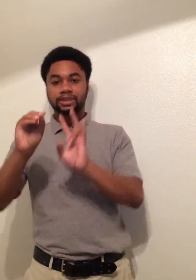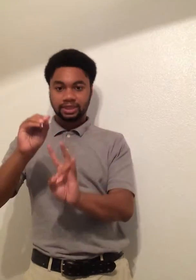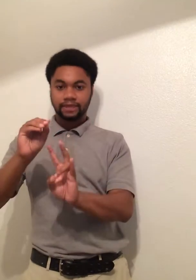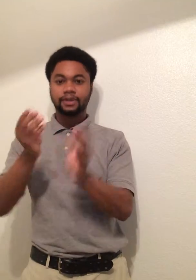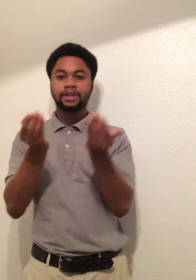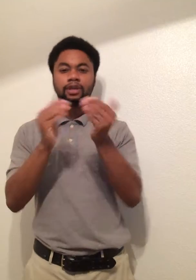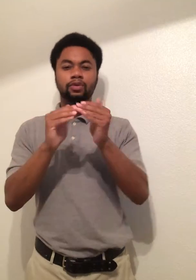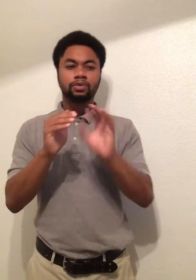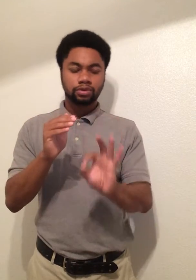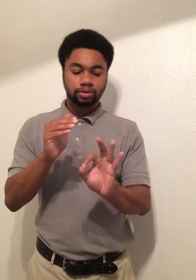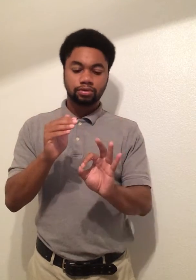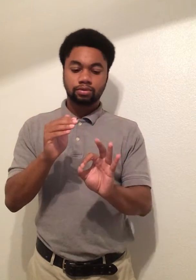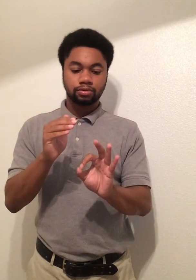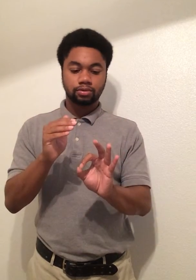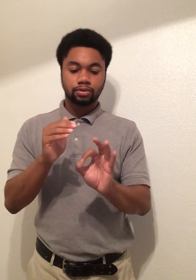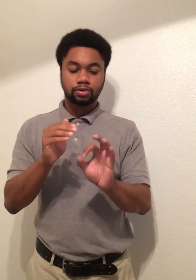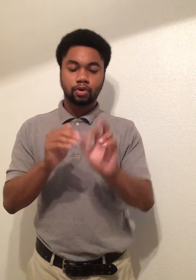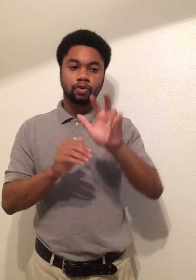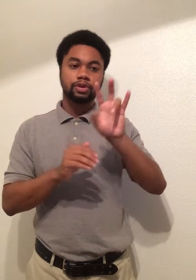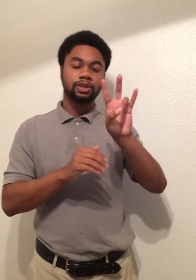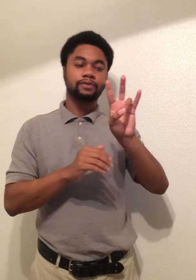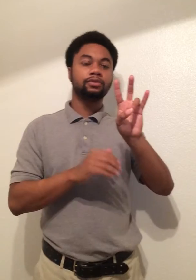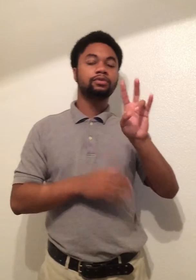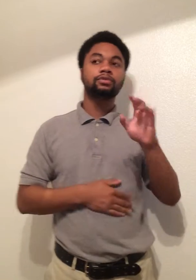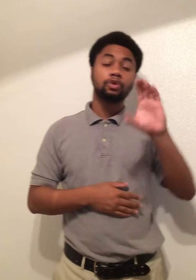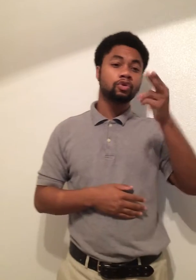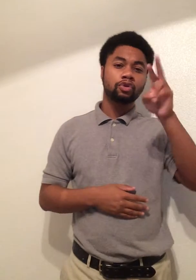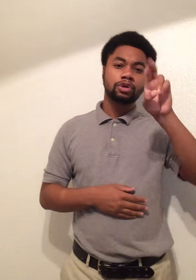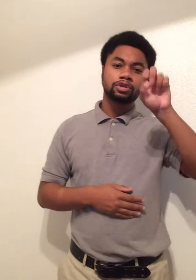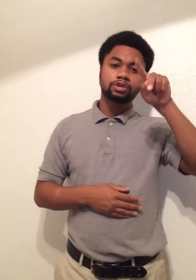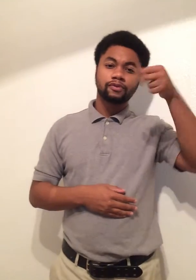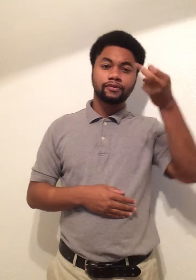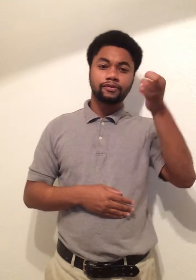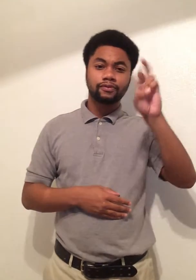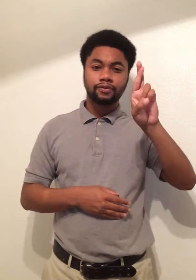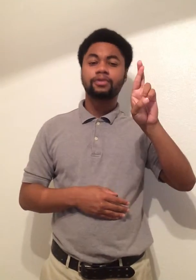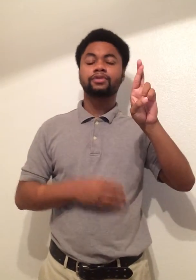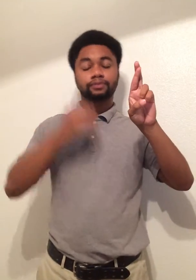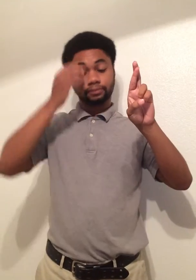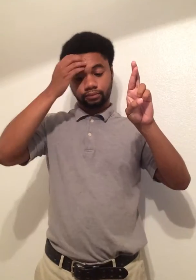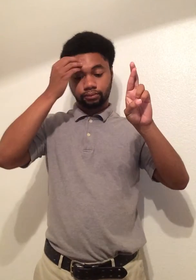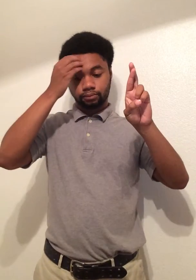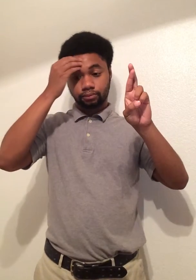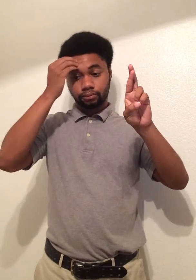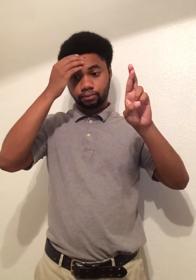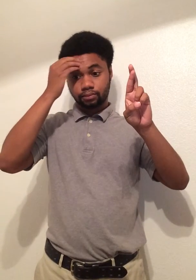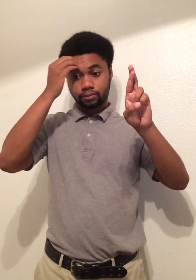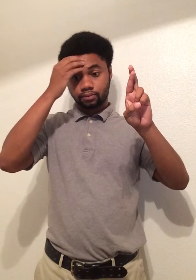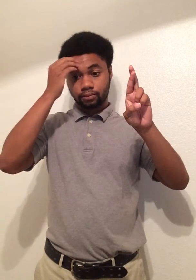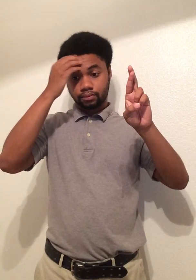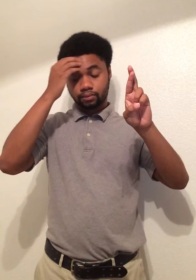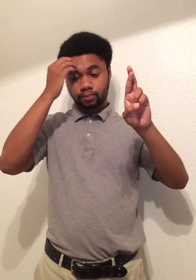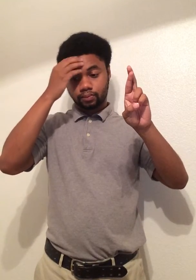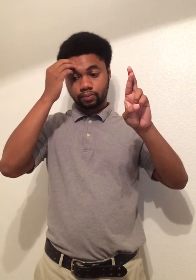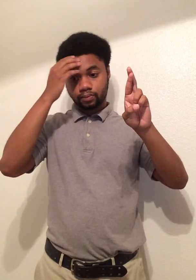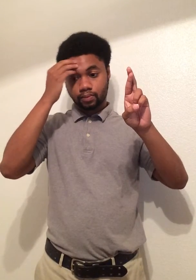is 36. Christopher. Forever and ever and ever. Y'all don't have to talk to me, just get it. Whole number is